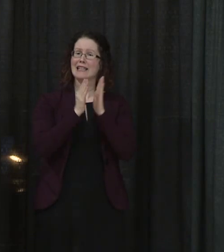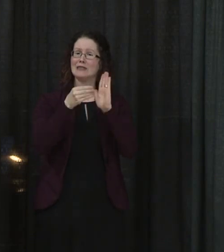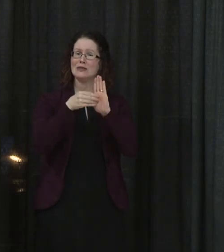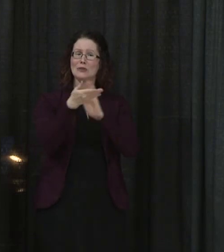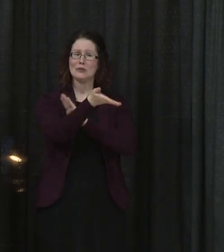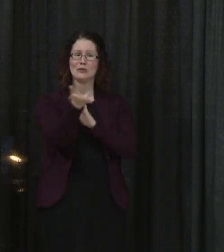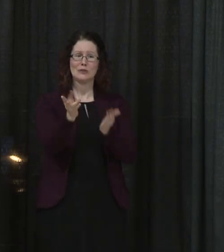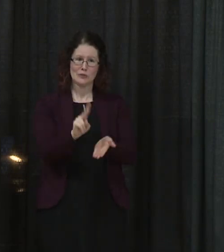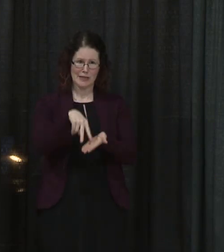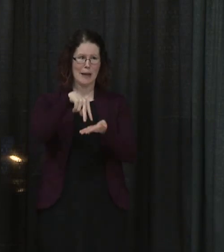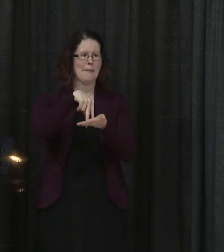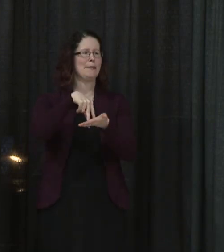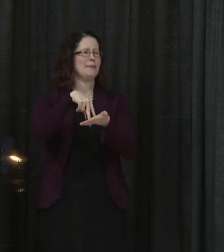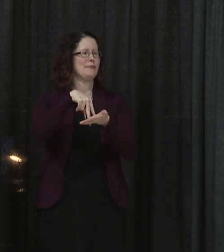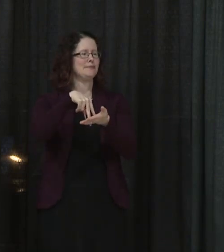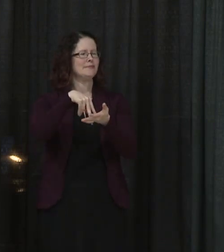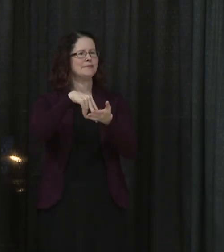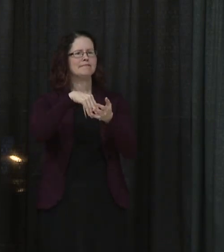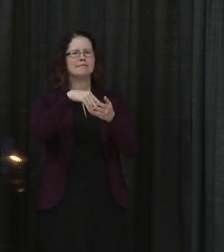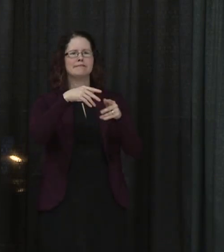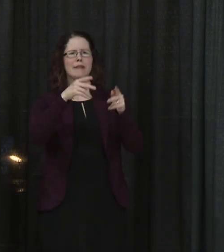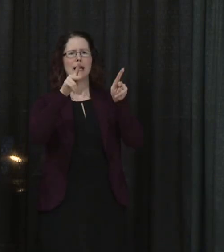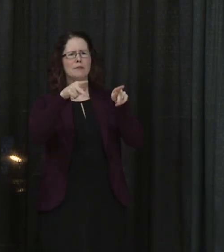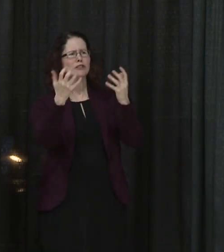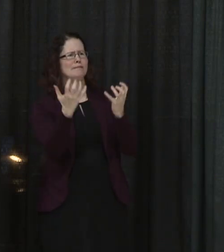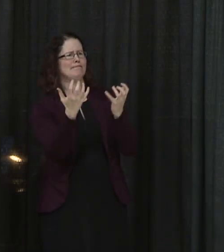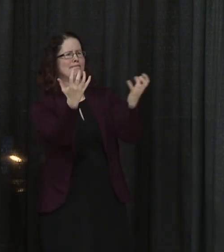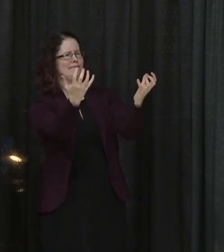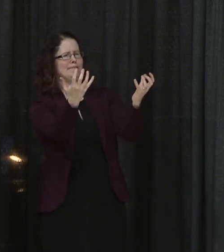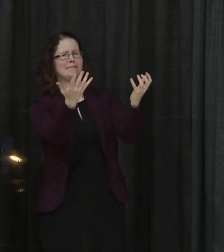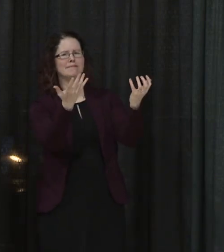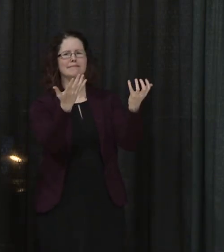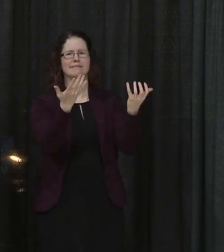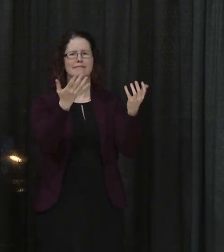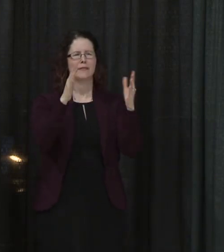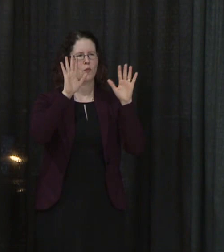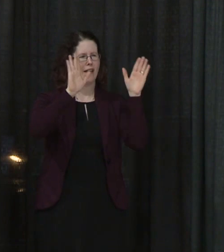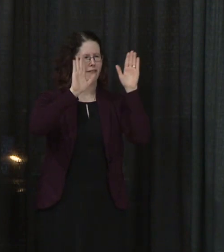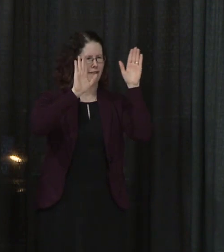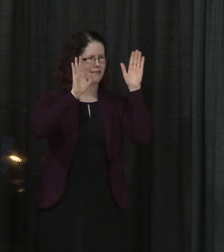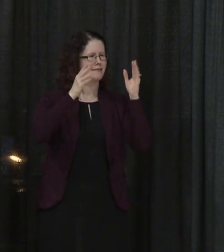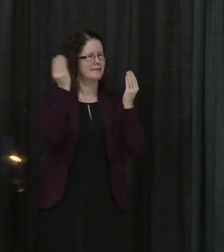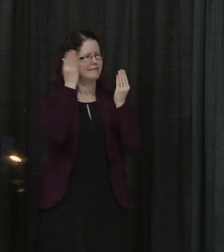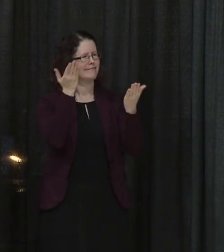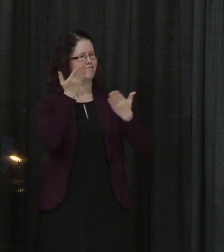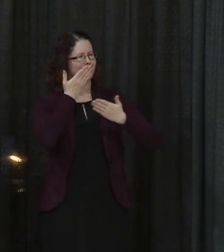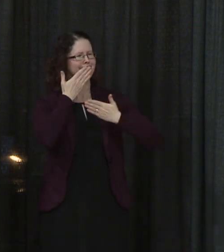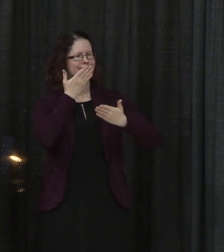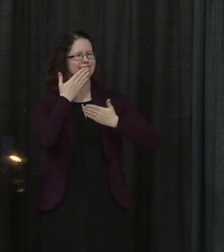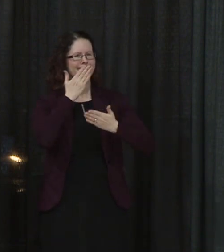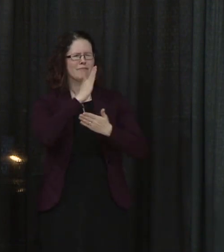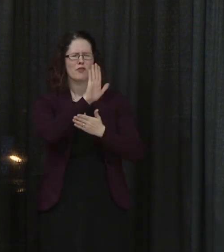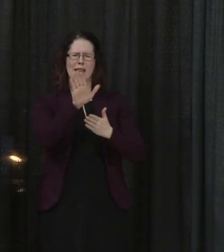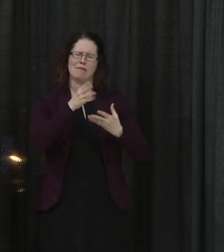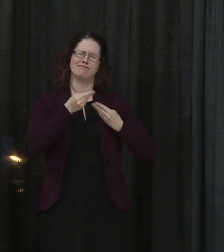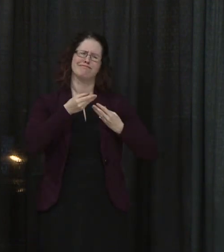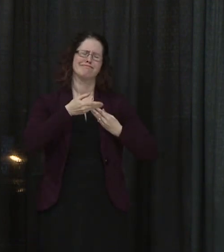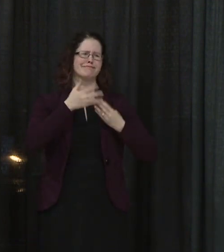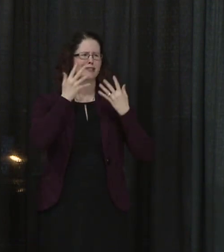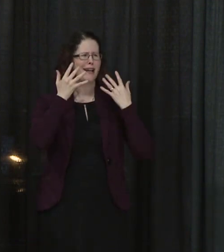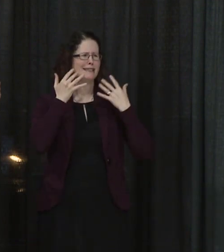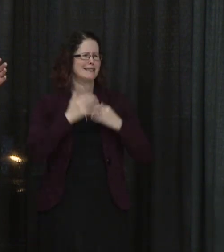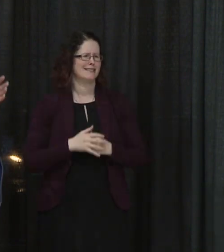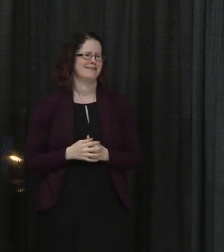last assignment and give a wave to somebody in the audience as a way to say thank you for their kindness.